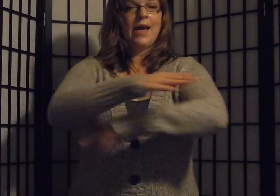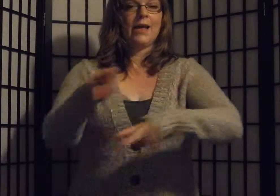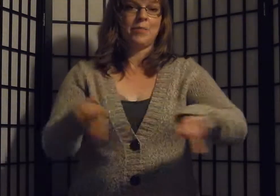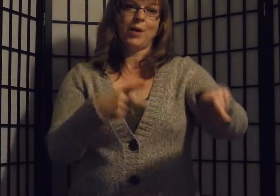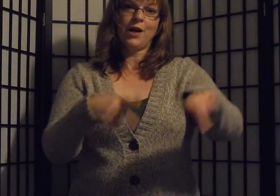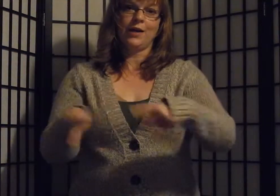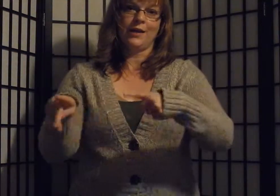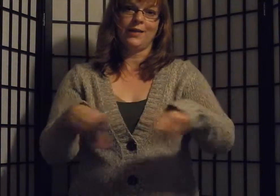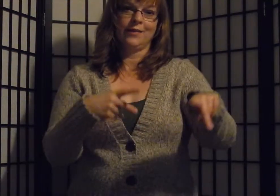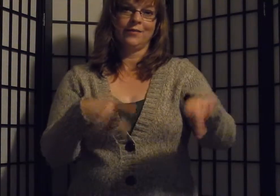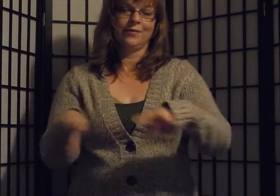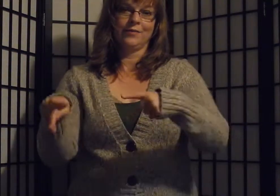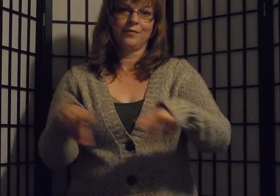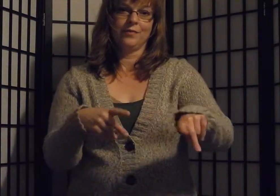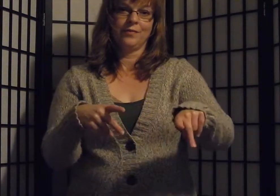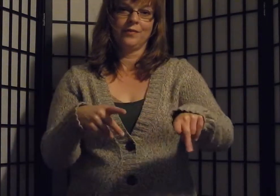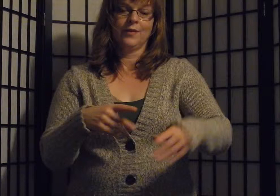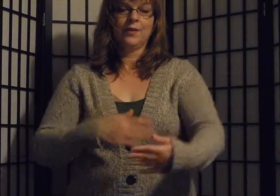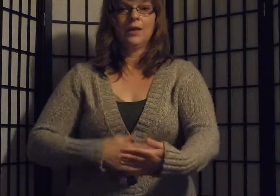Birthday party.